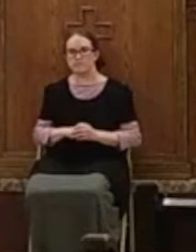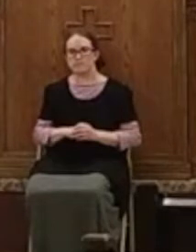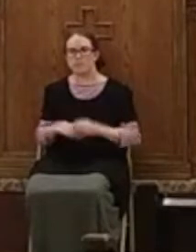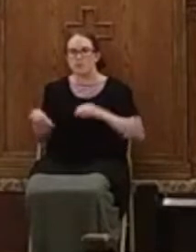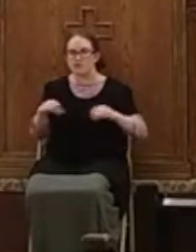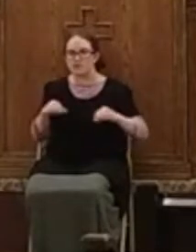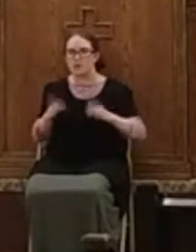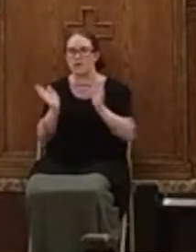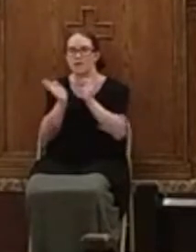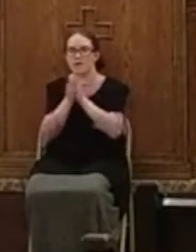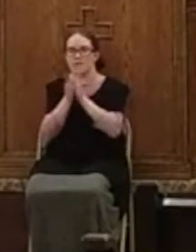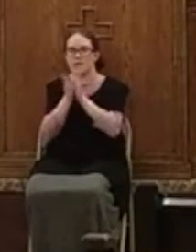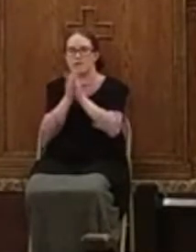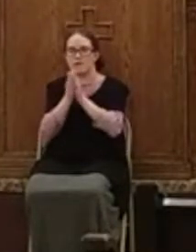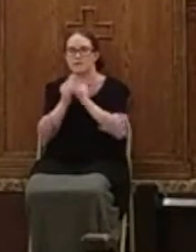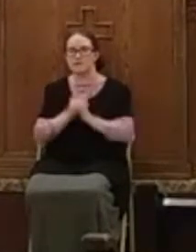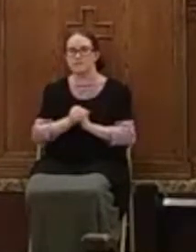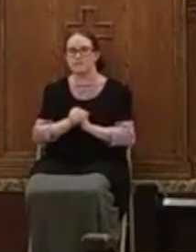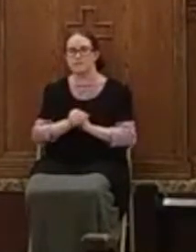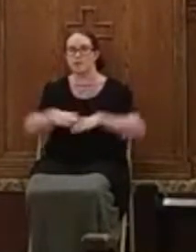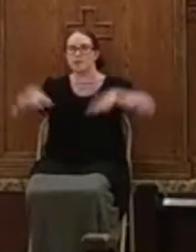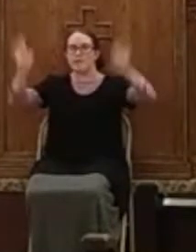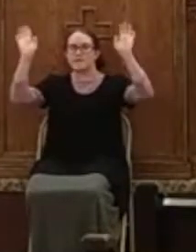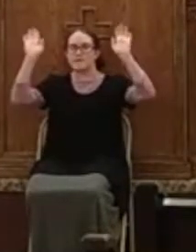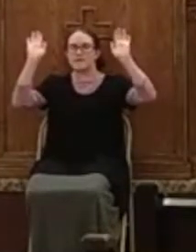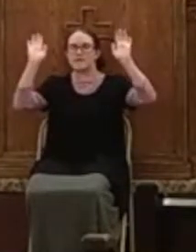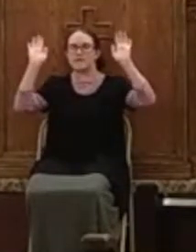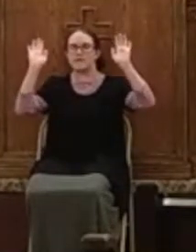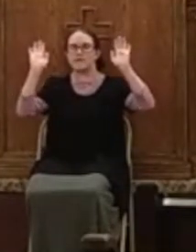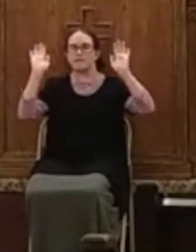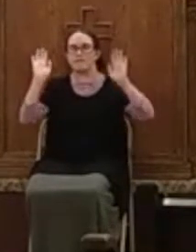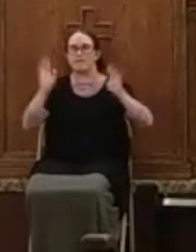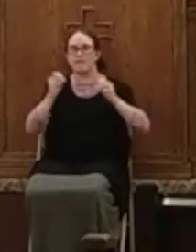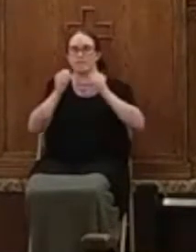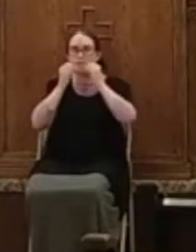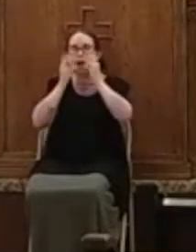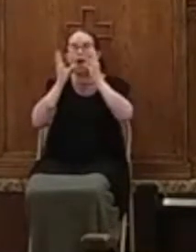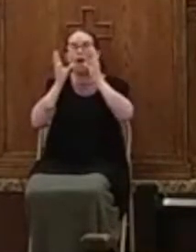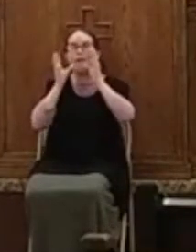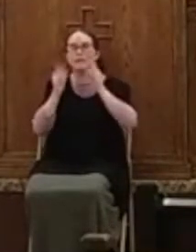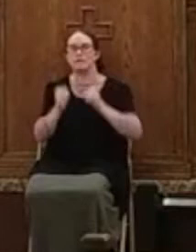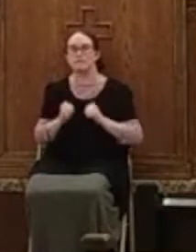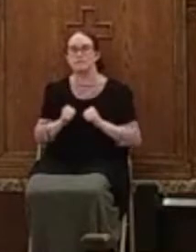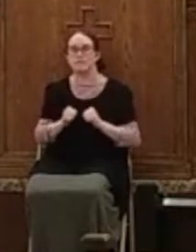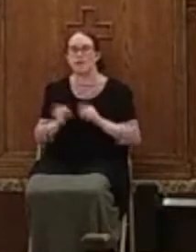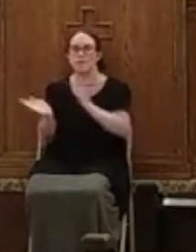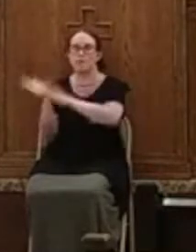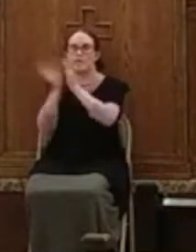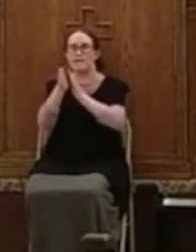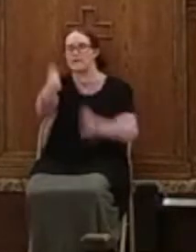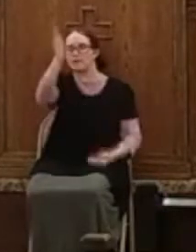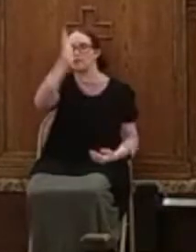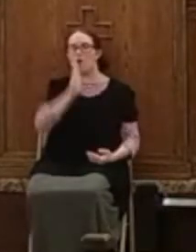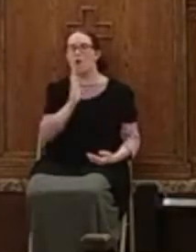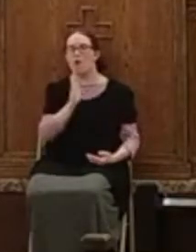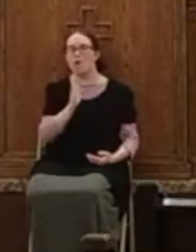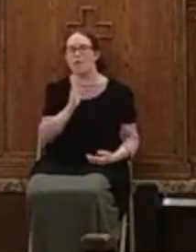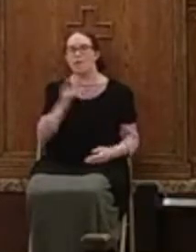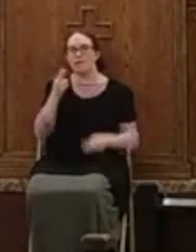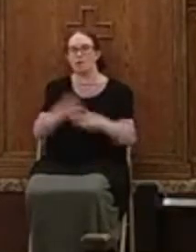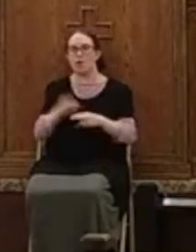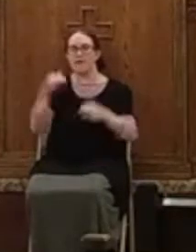What are you doing clapping your hands, raising your hands, opening your mouth, and praising God? It's